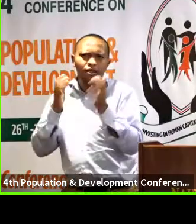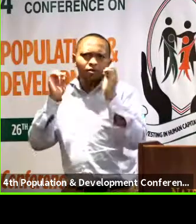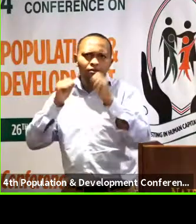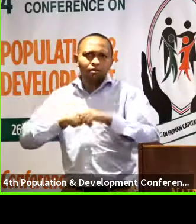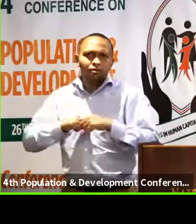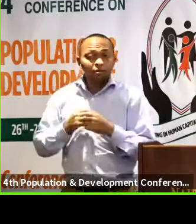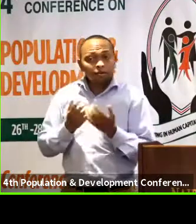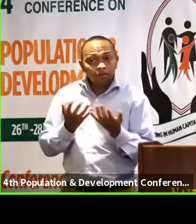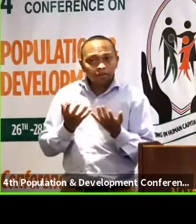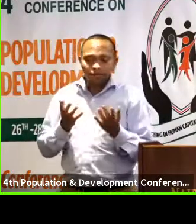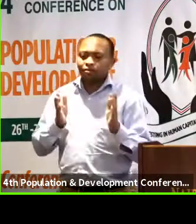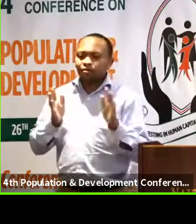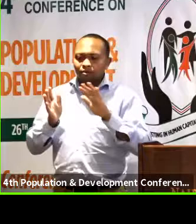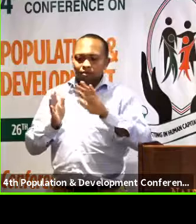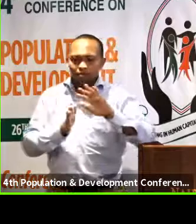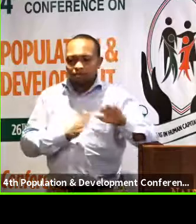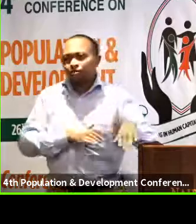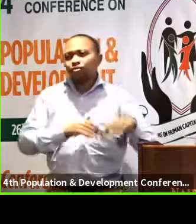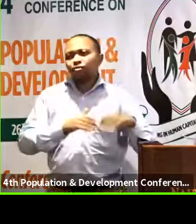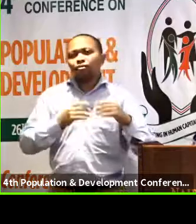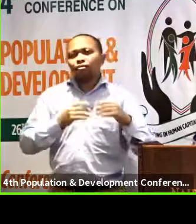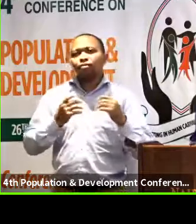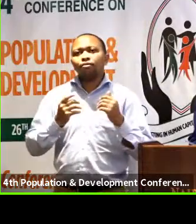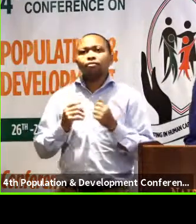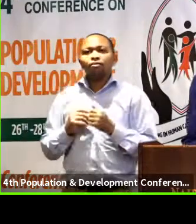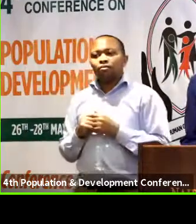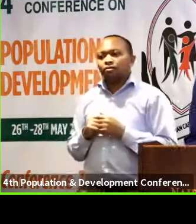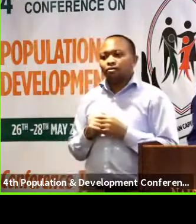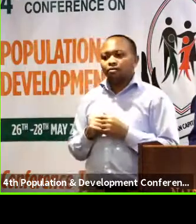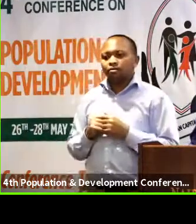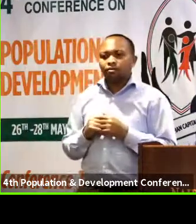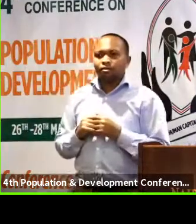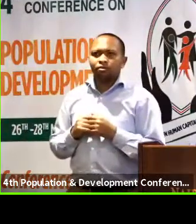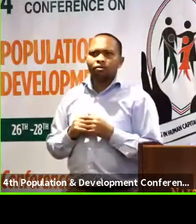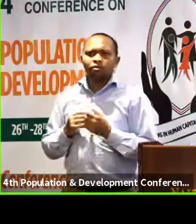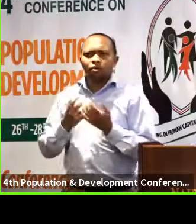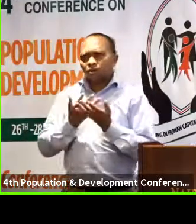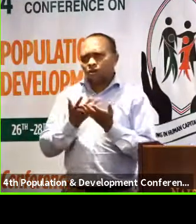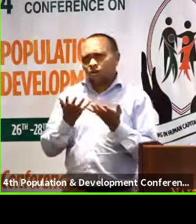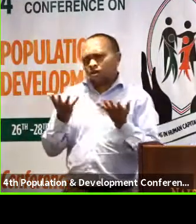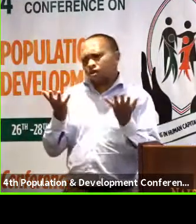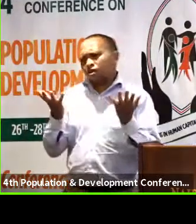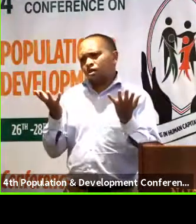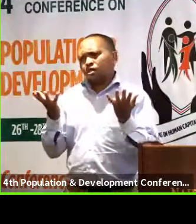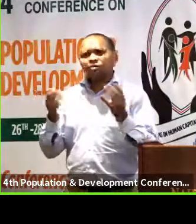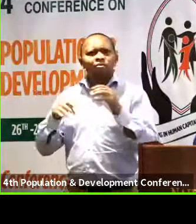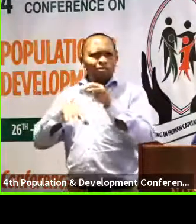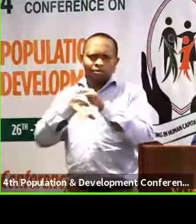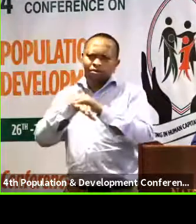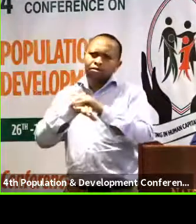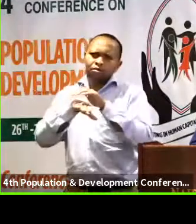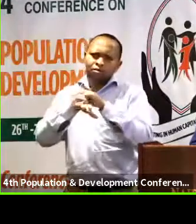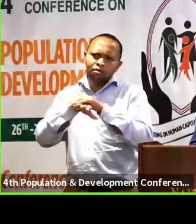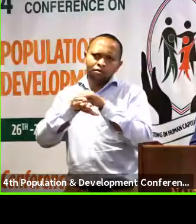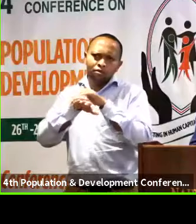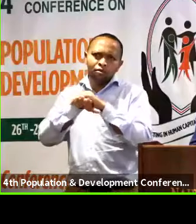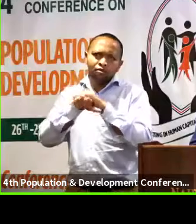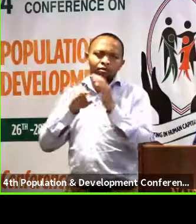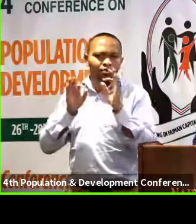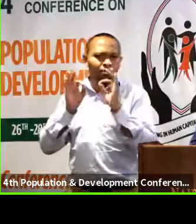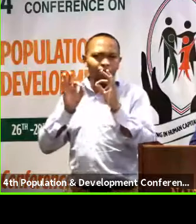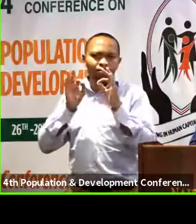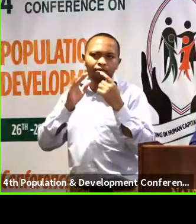Okay, so dear delegates and moderators and panelists, I think that has been a very, very,